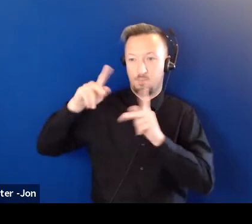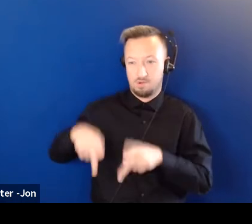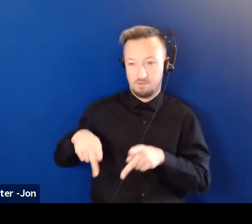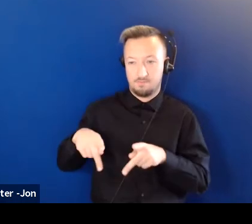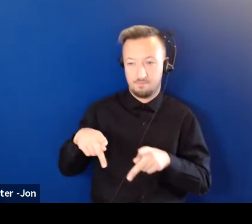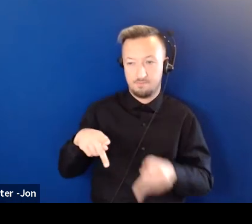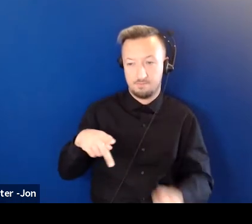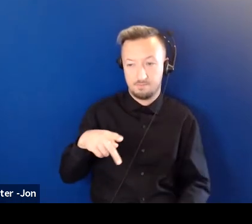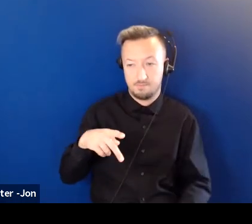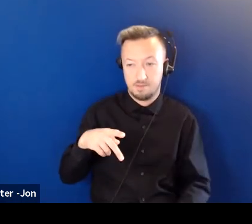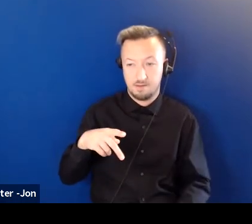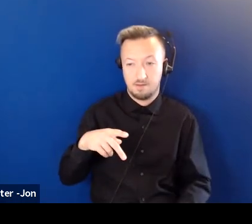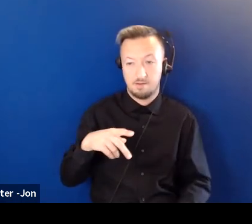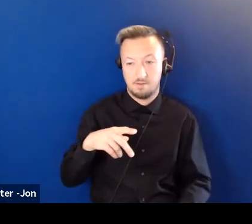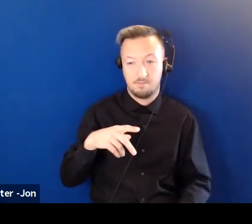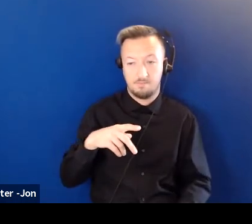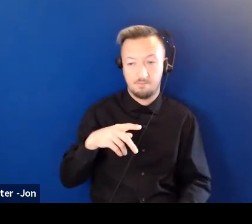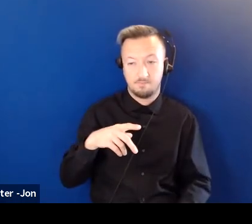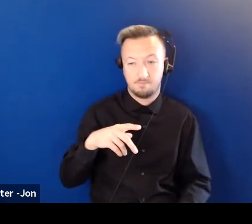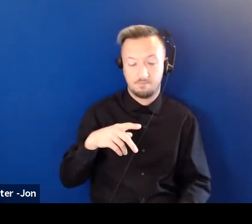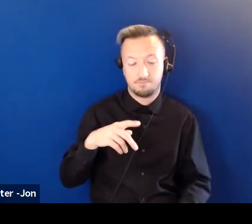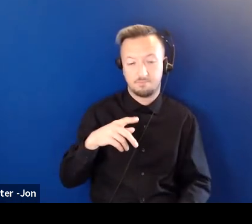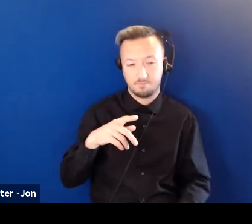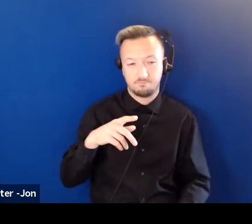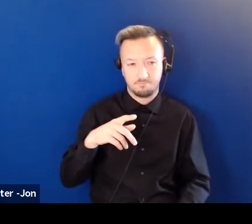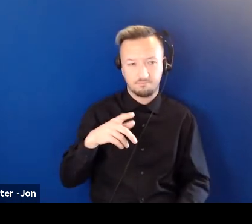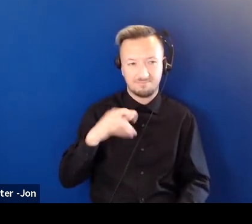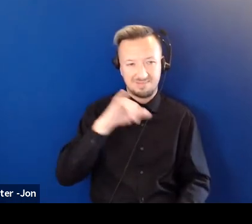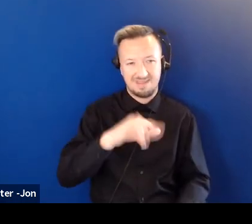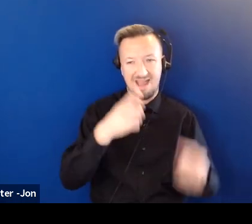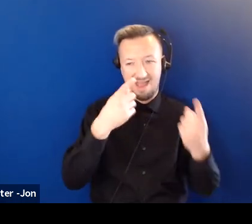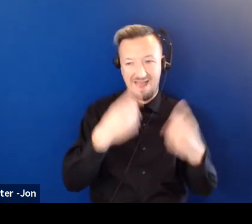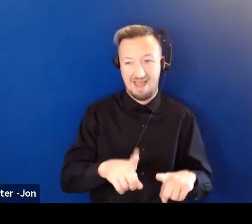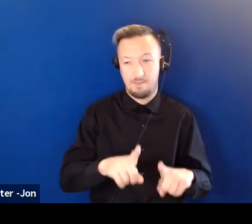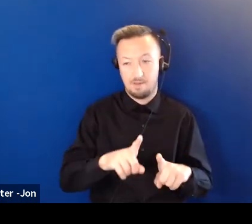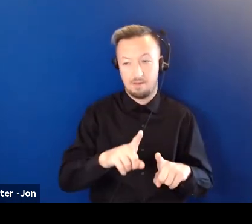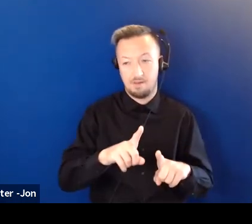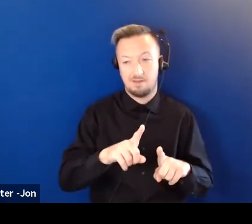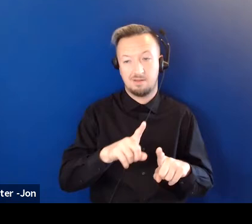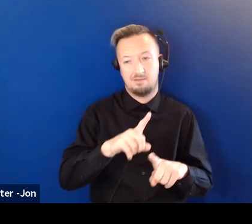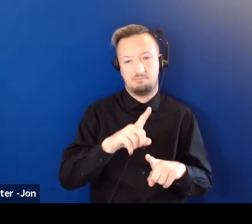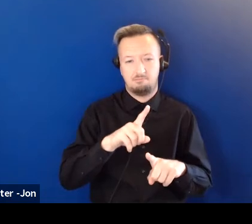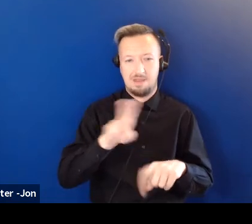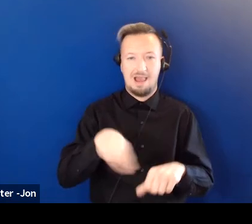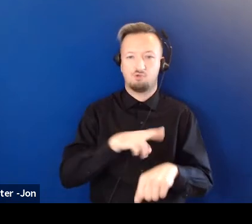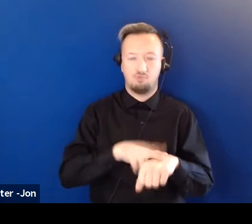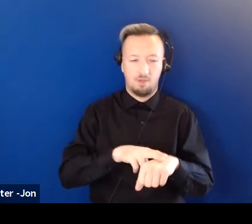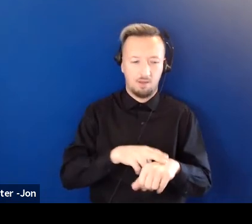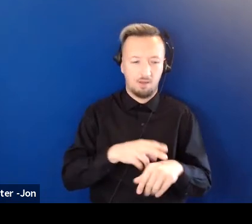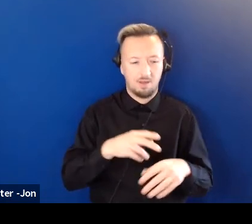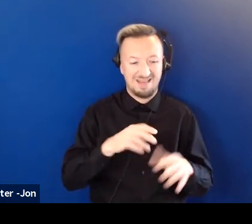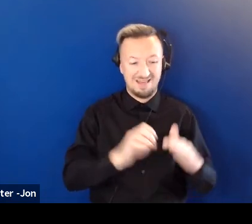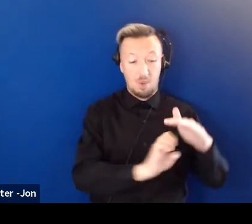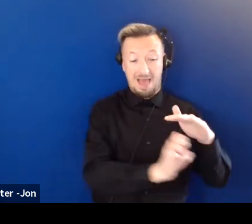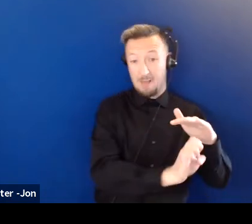do now. But I think it happened naturally. And I think that elementary school setting really opens